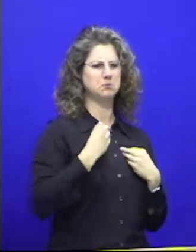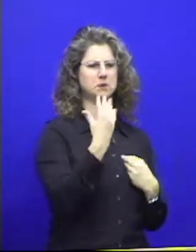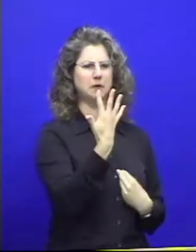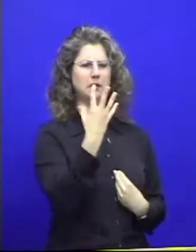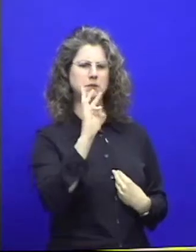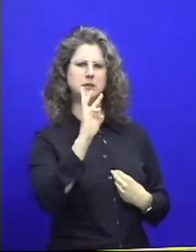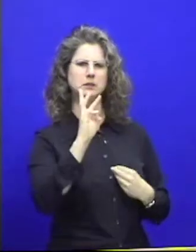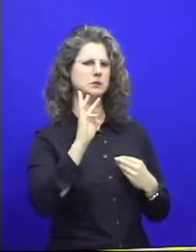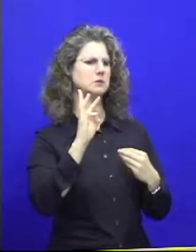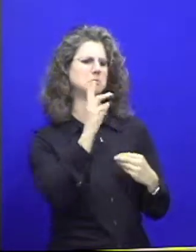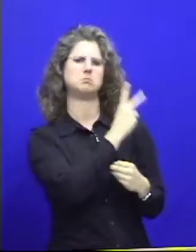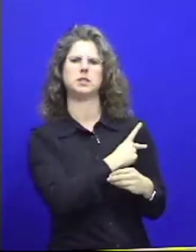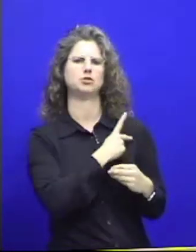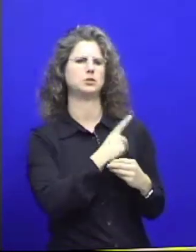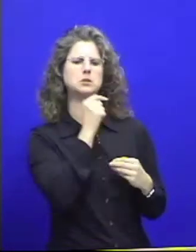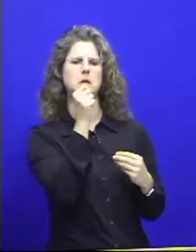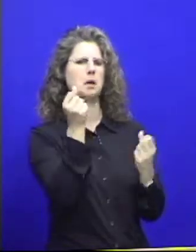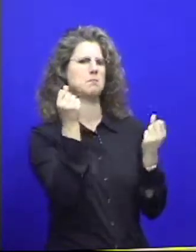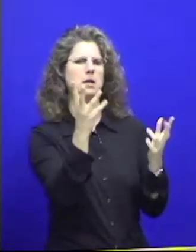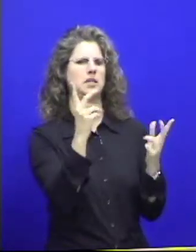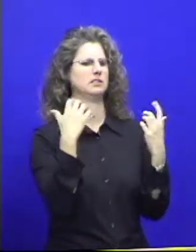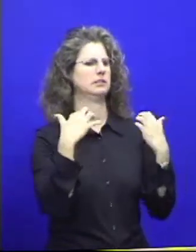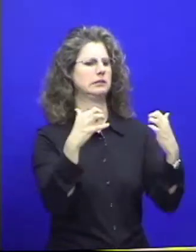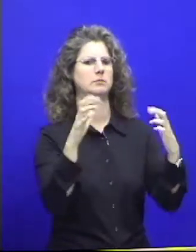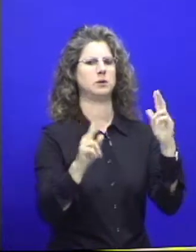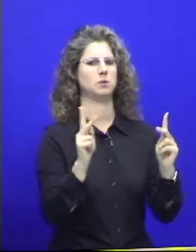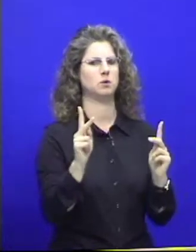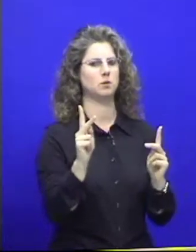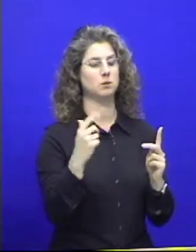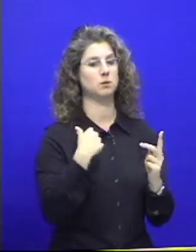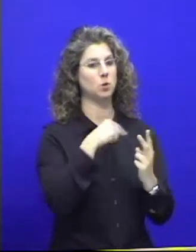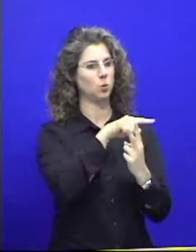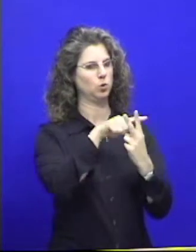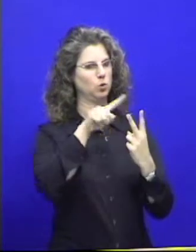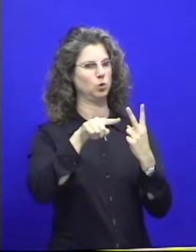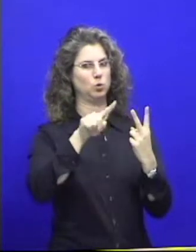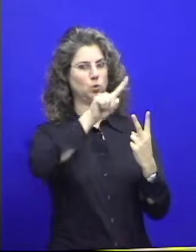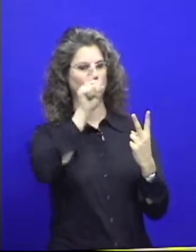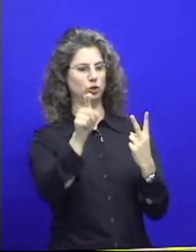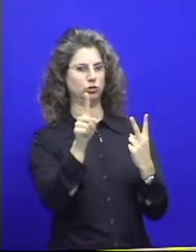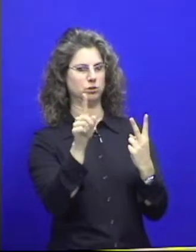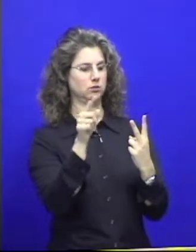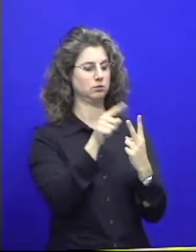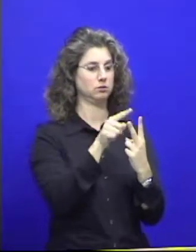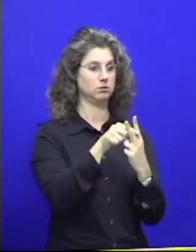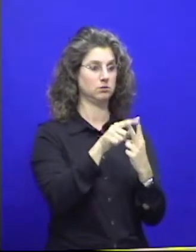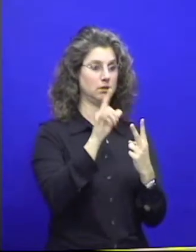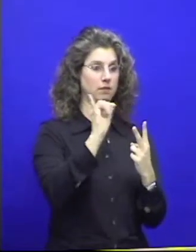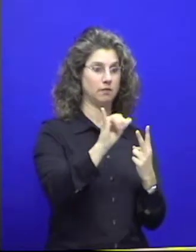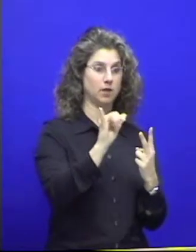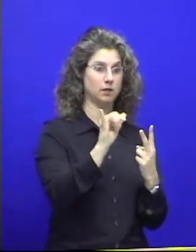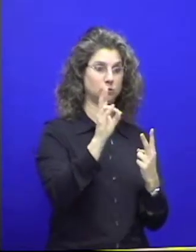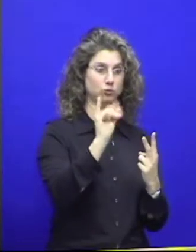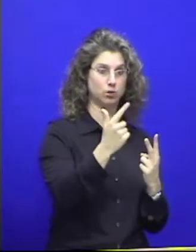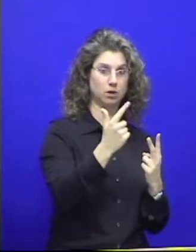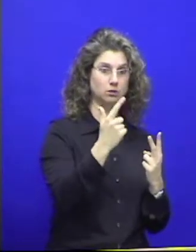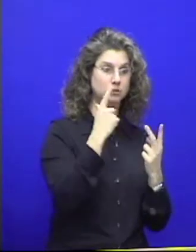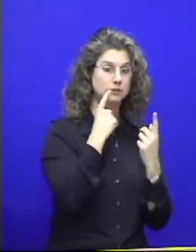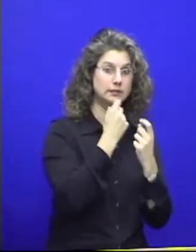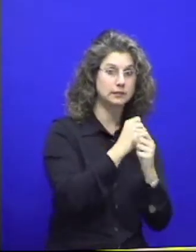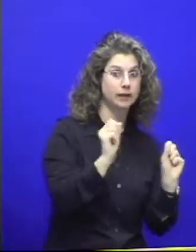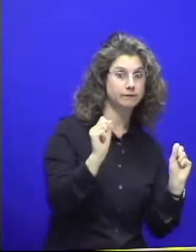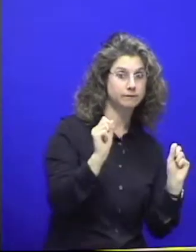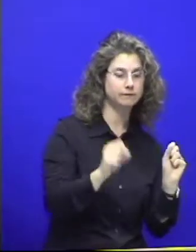very small studies. We're only concerned with 2 questions. Does the drug seem safe? And what's